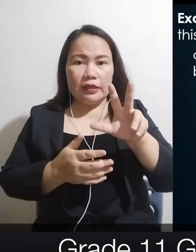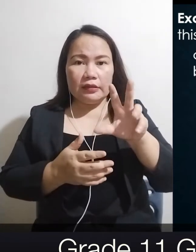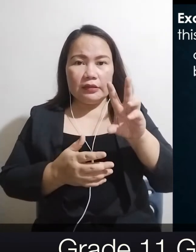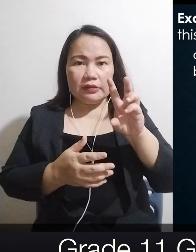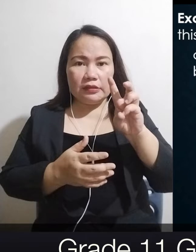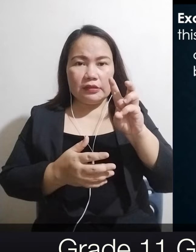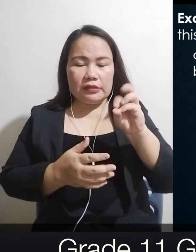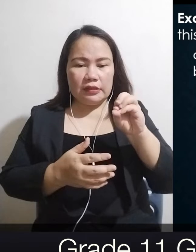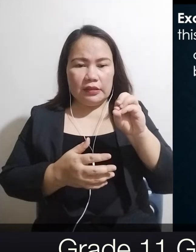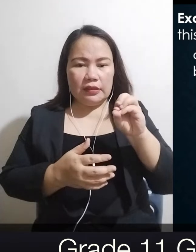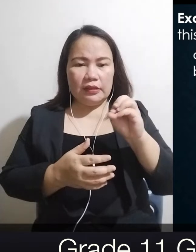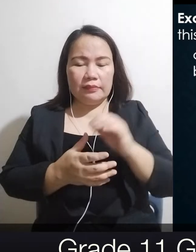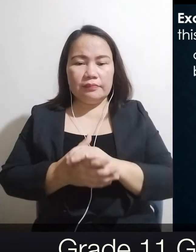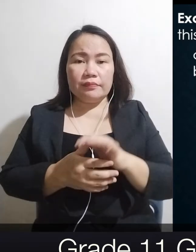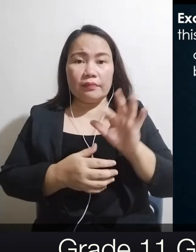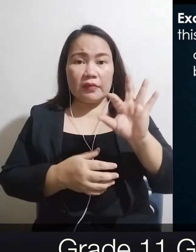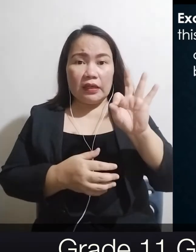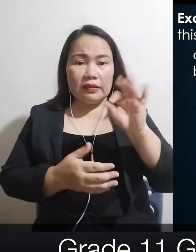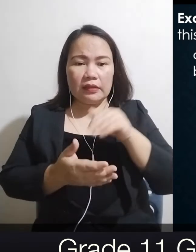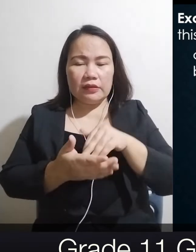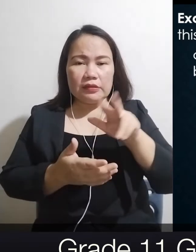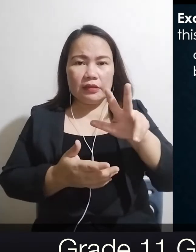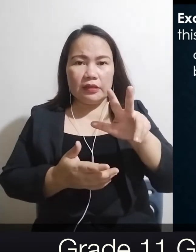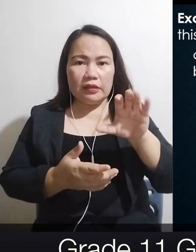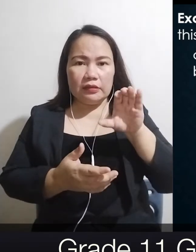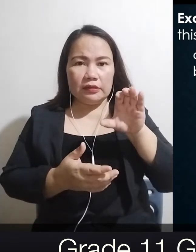9,360. So that is equivalent for